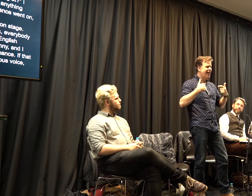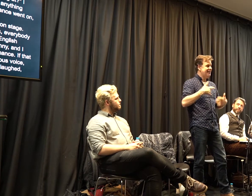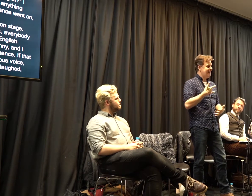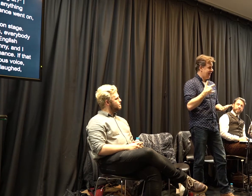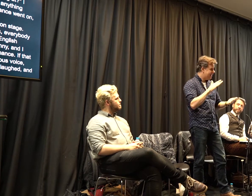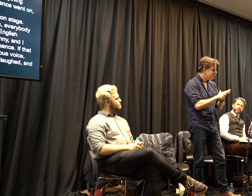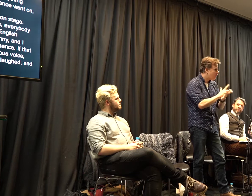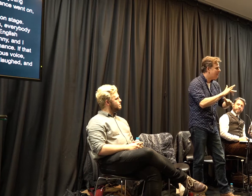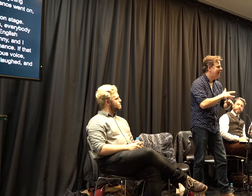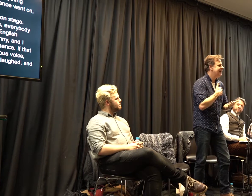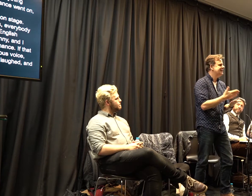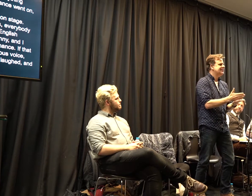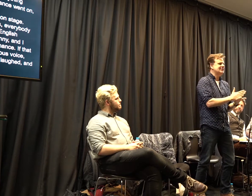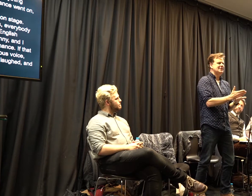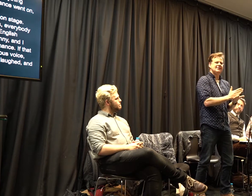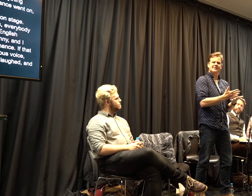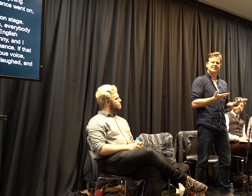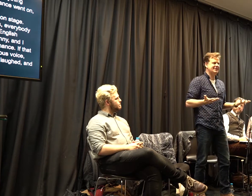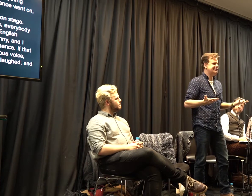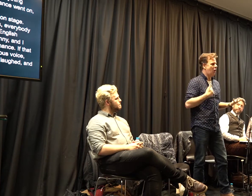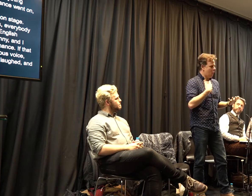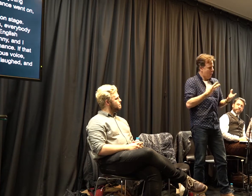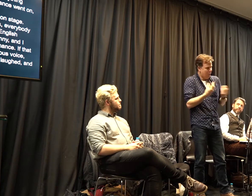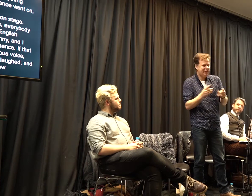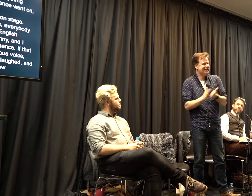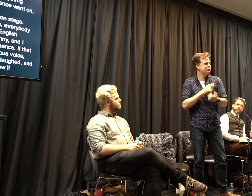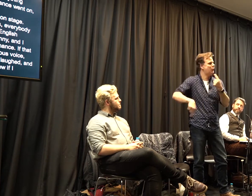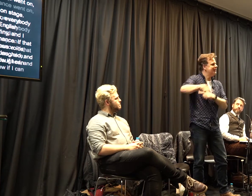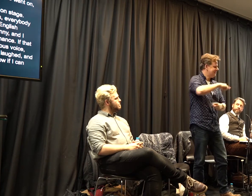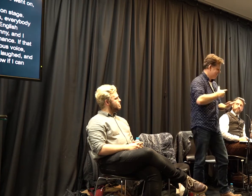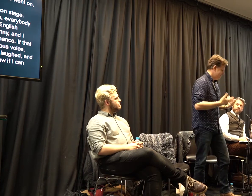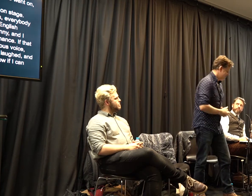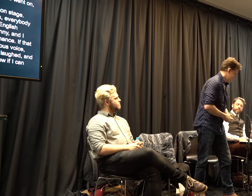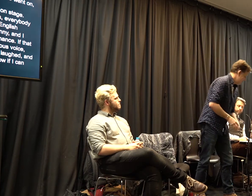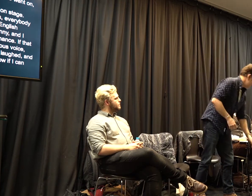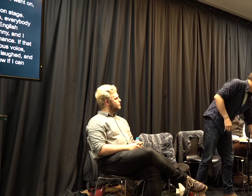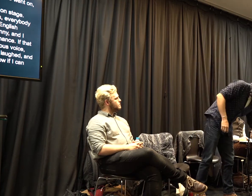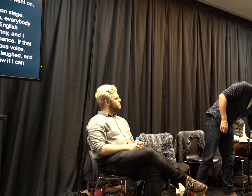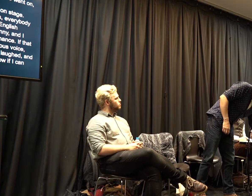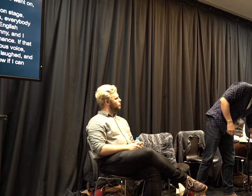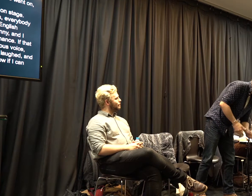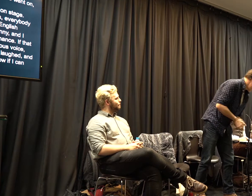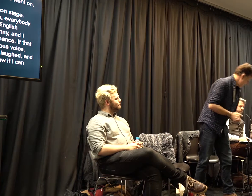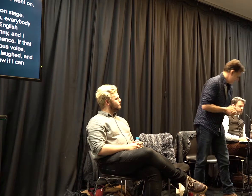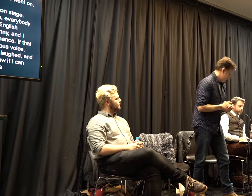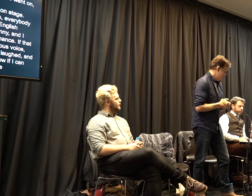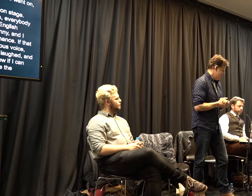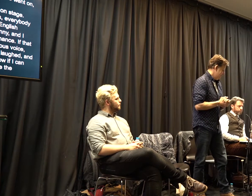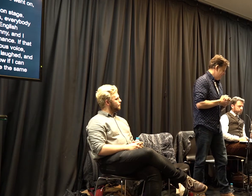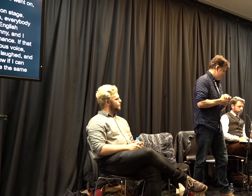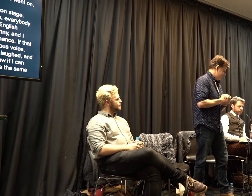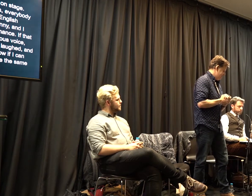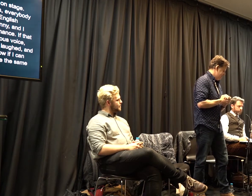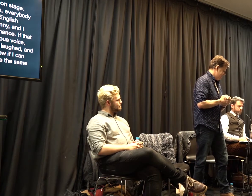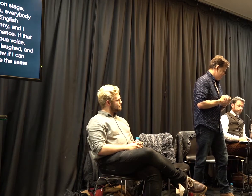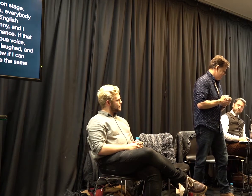was receiving. I don't know if I can say I enjoyed that performance. I didn't have the same experience as everybody